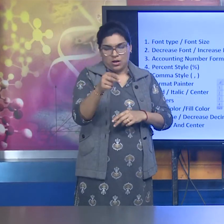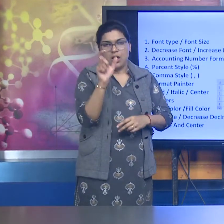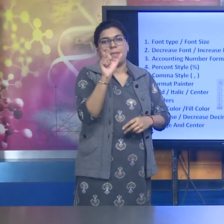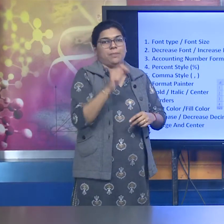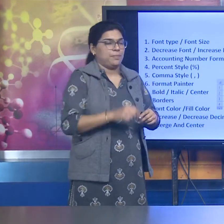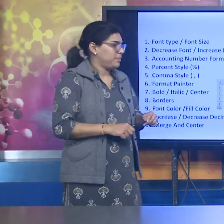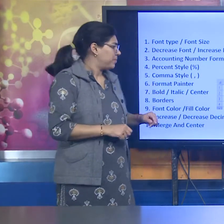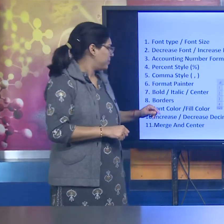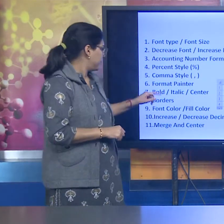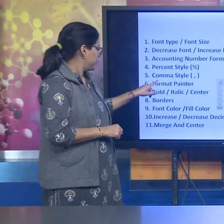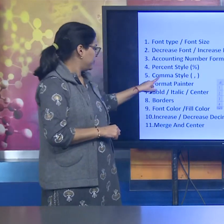comma